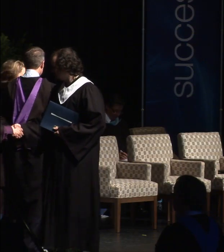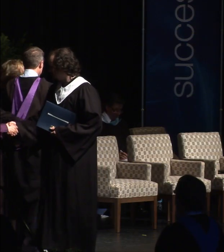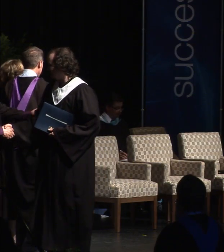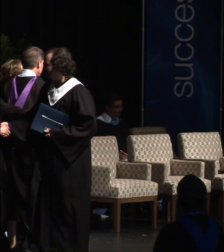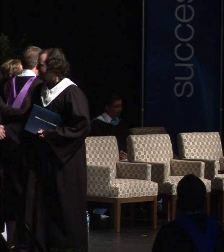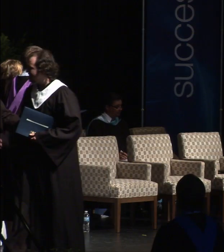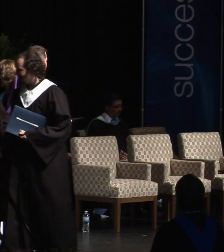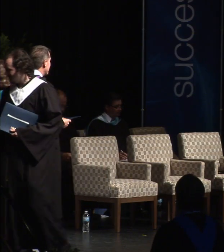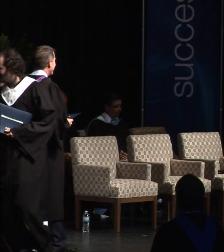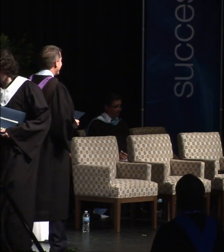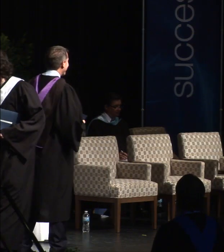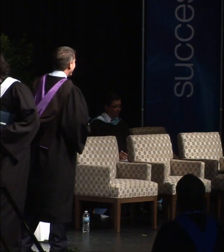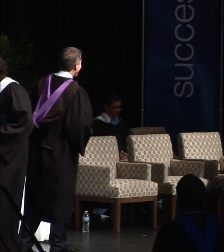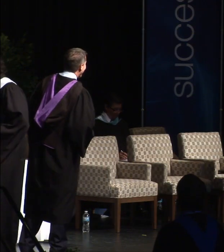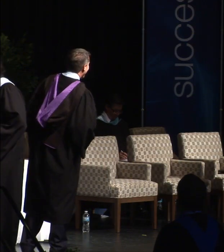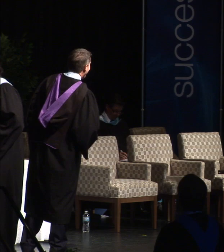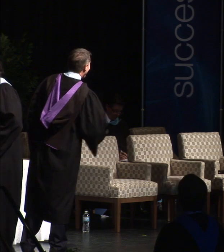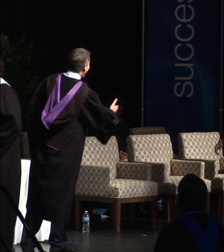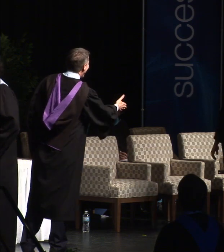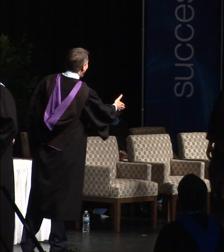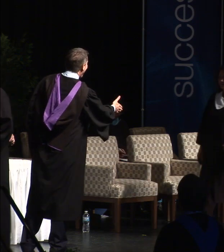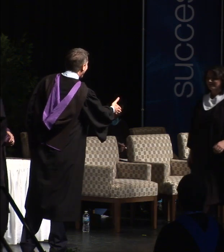Christina Lorraine Green.